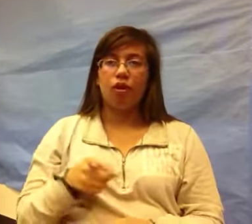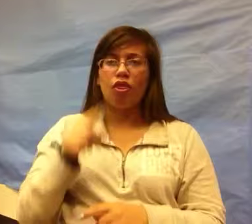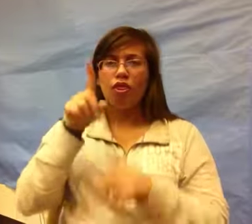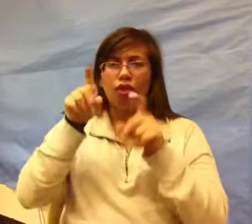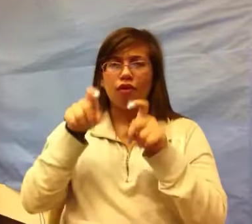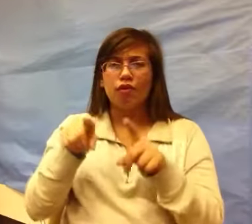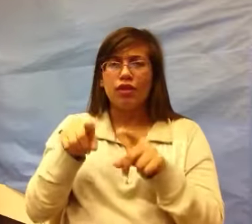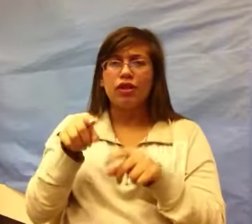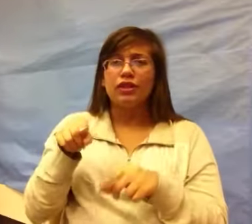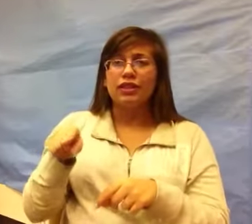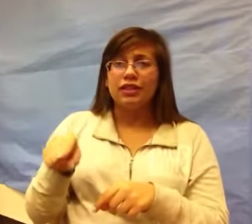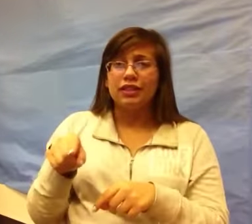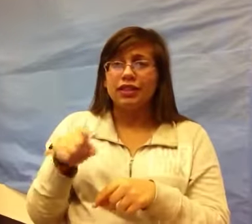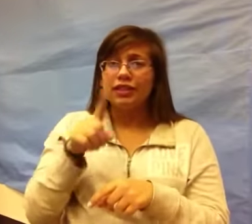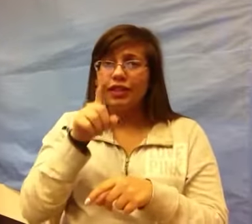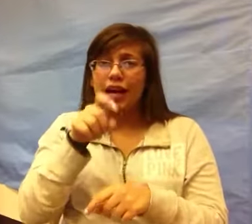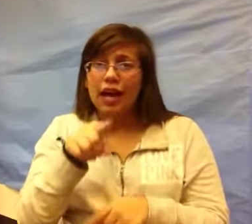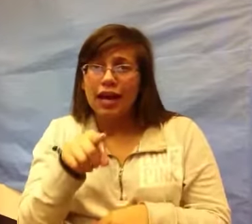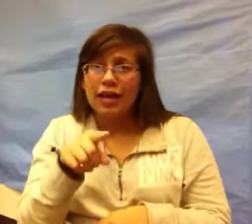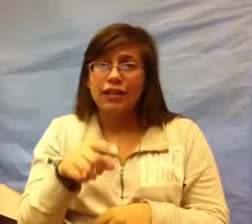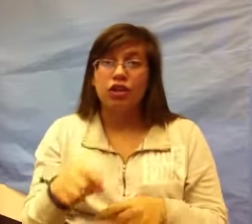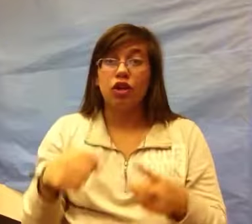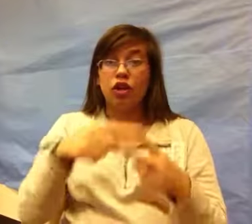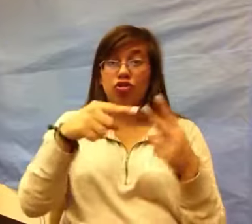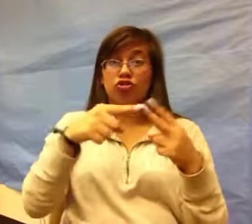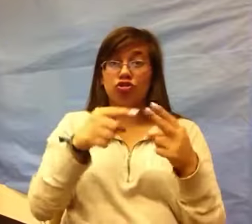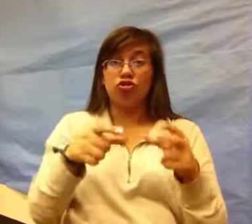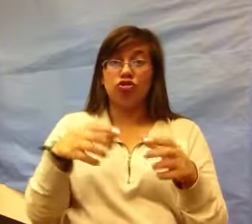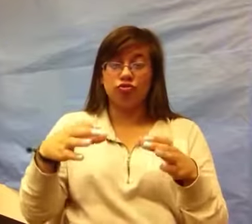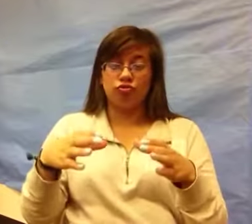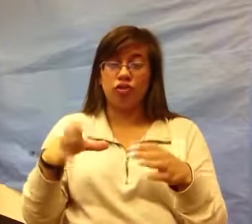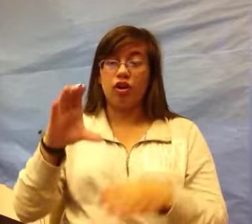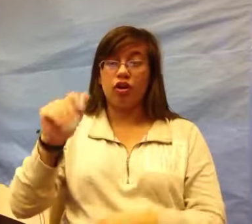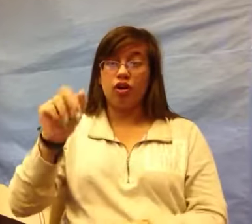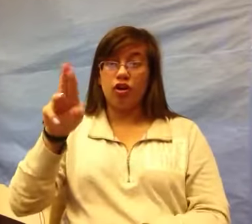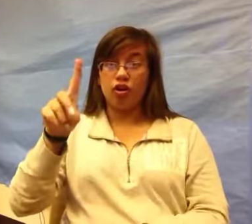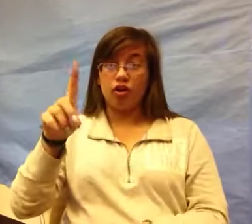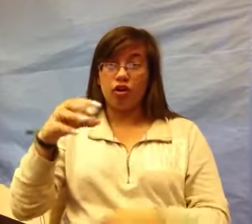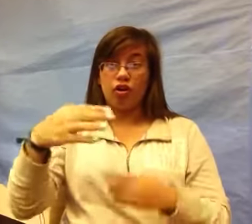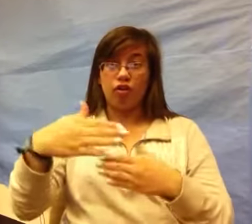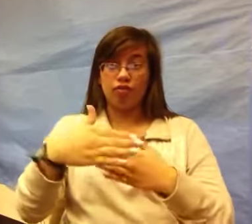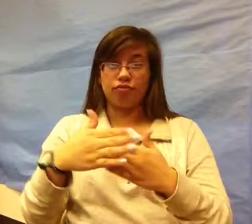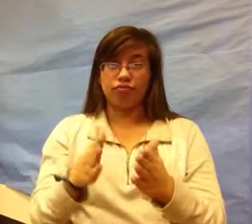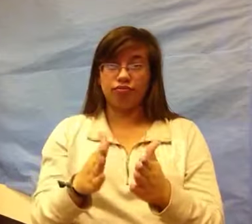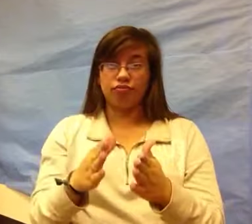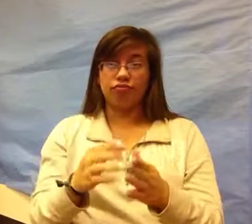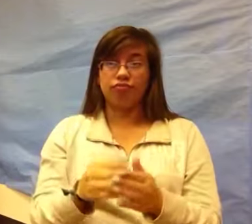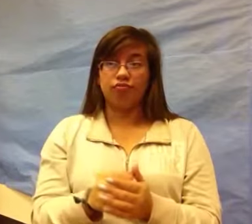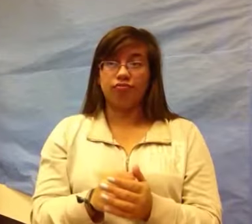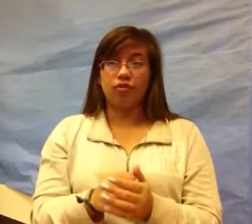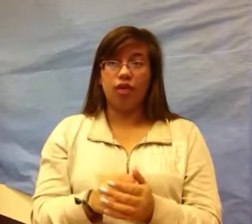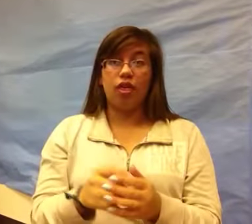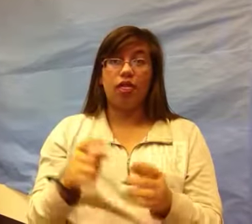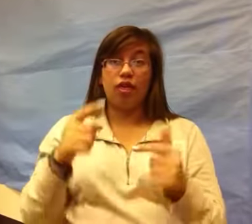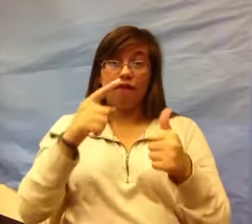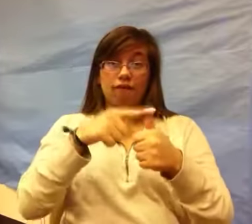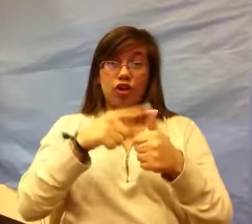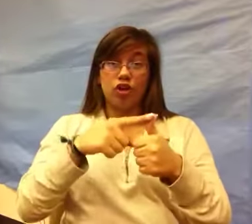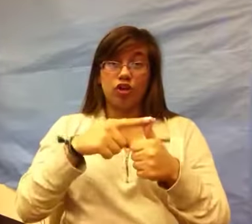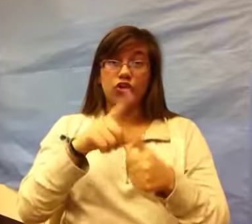two cards. First card is going to have a line on it. The second card is going to have 3 lines on it of different